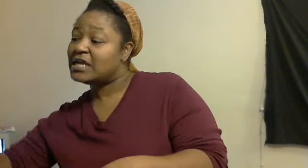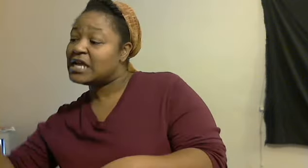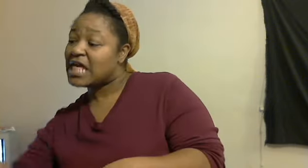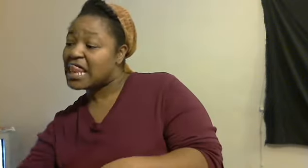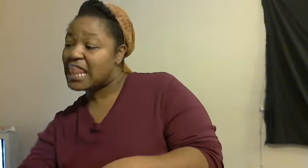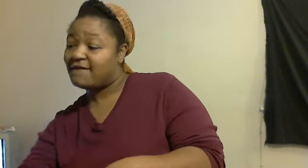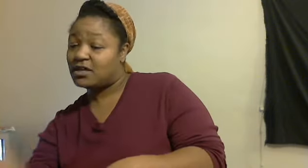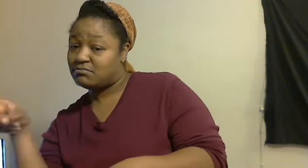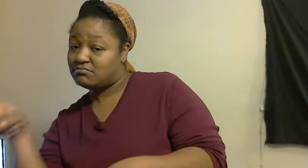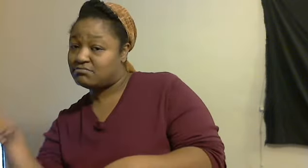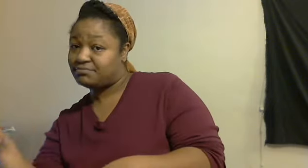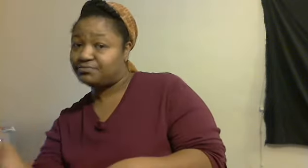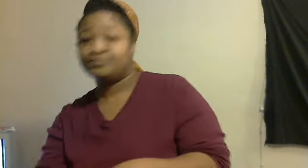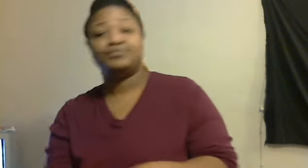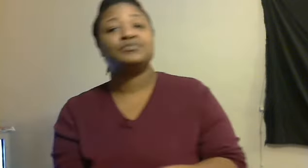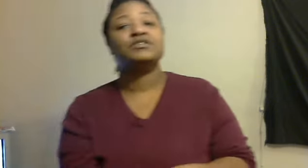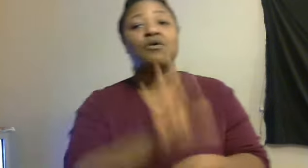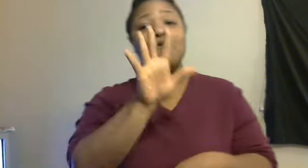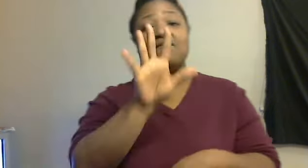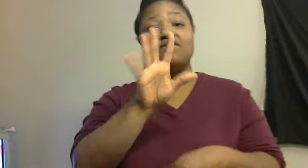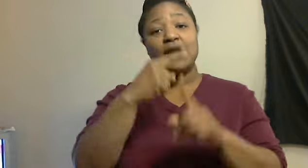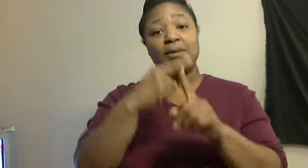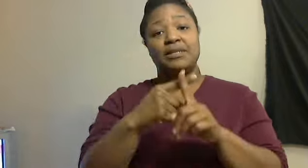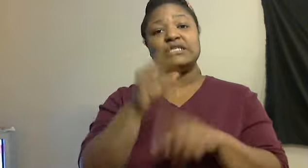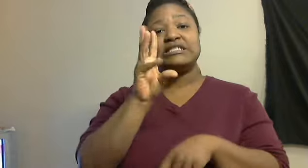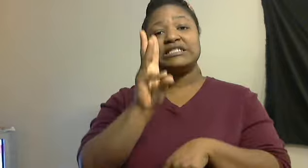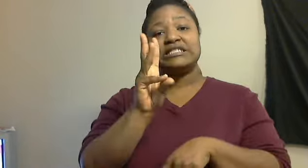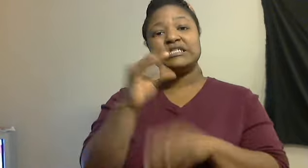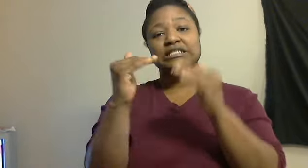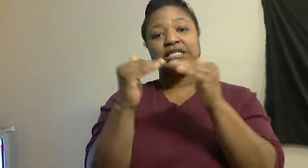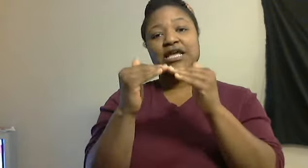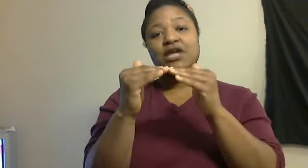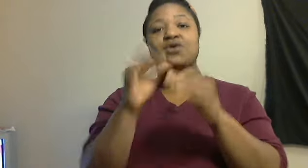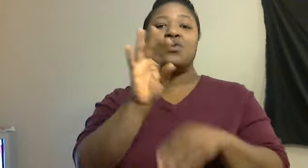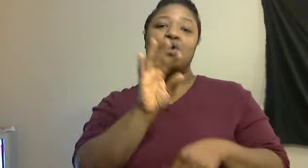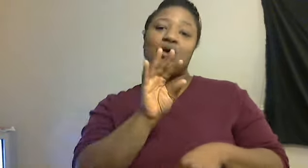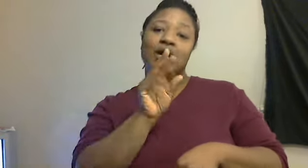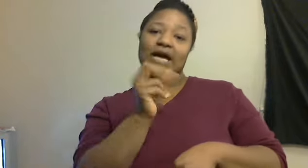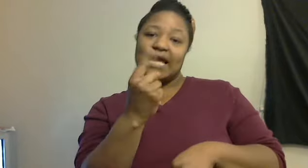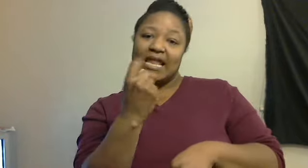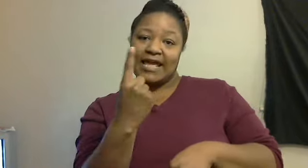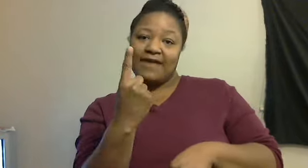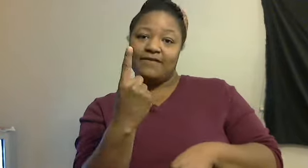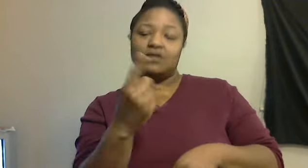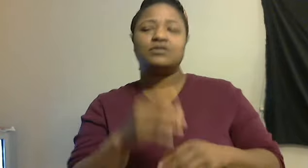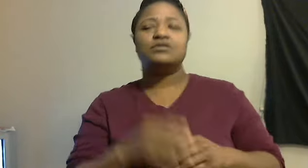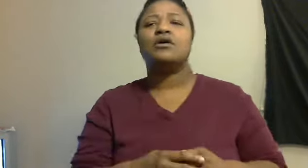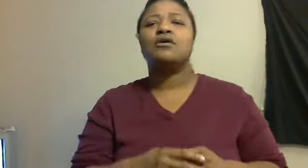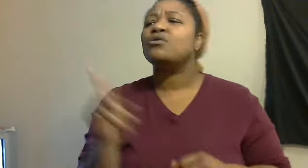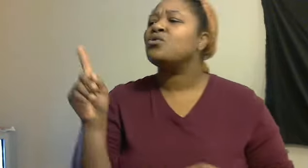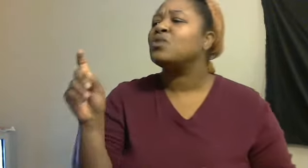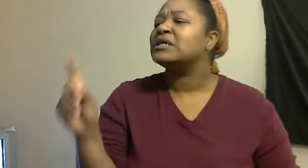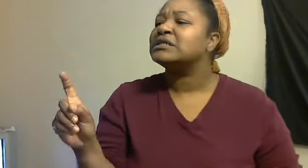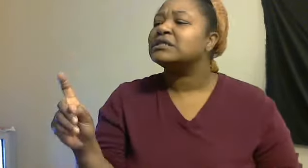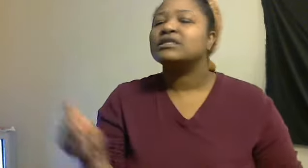5 plus 6 is equal to 11. Now I'm going to ask you a question. What is 6 plus 5? Uh,